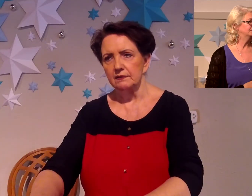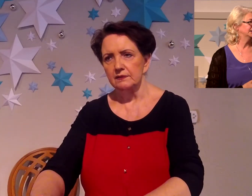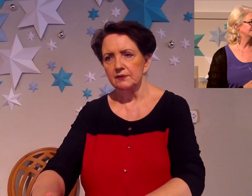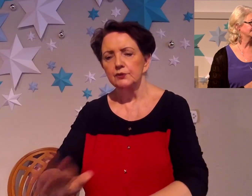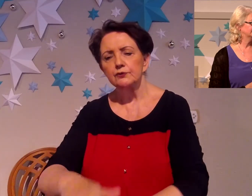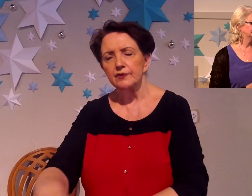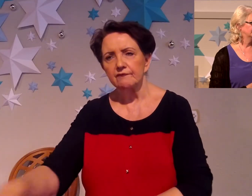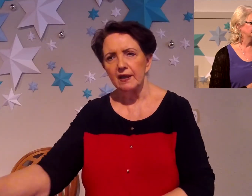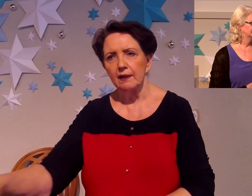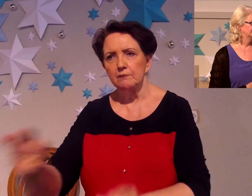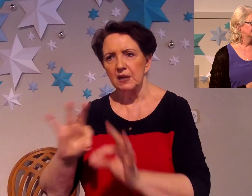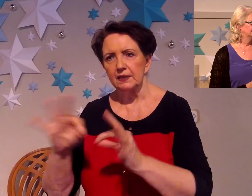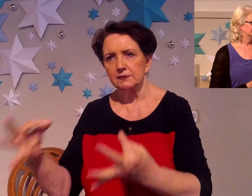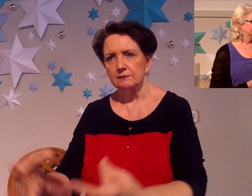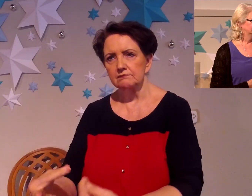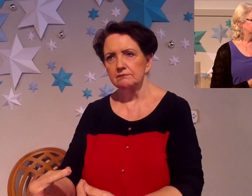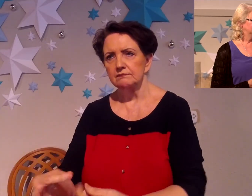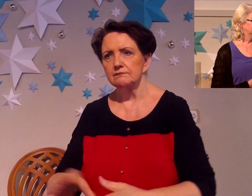our families.